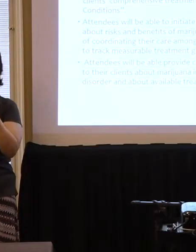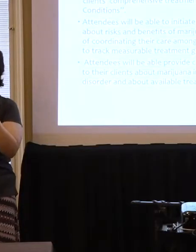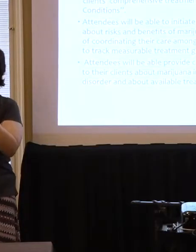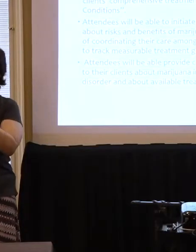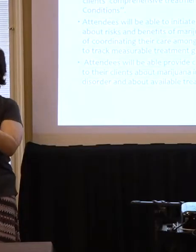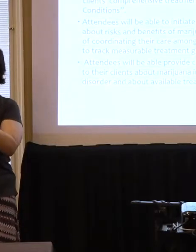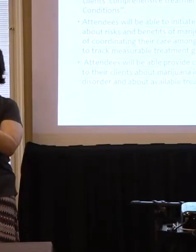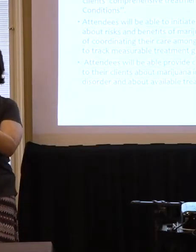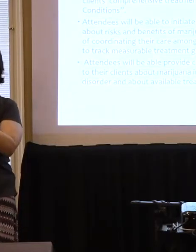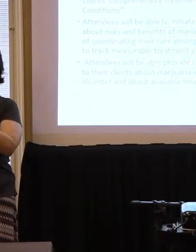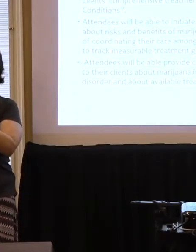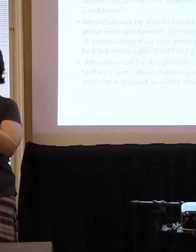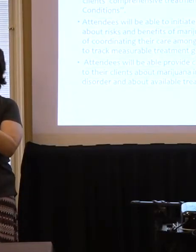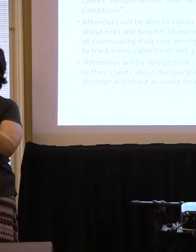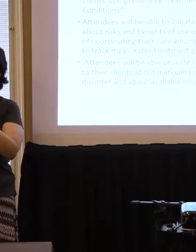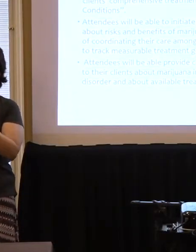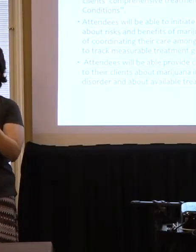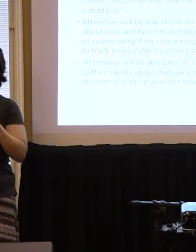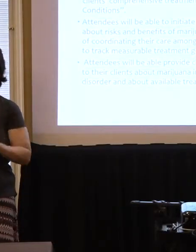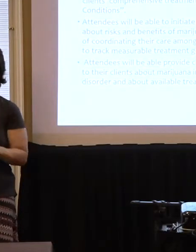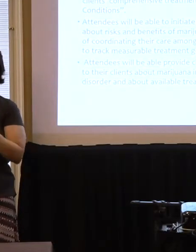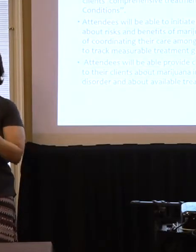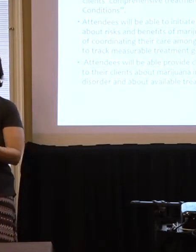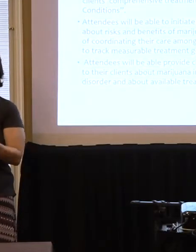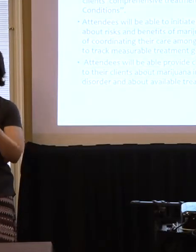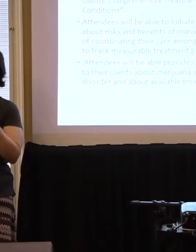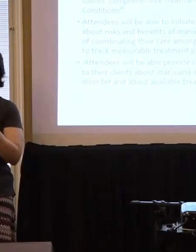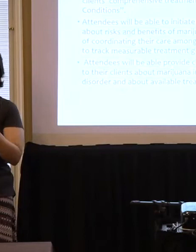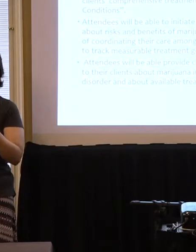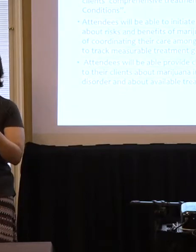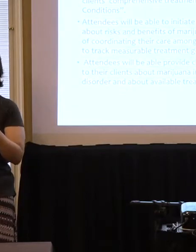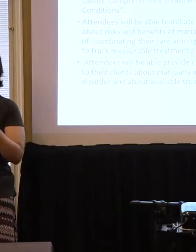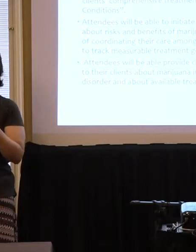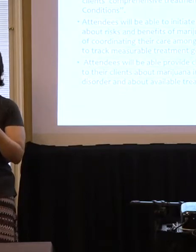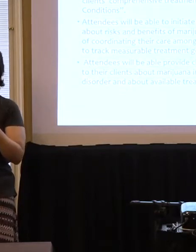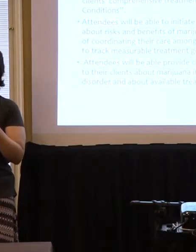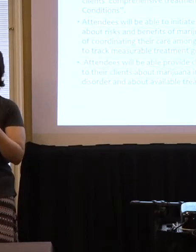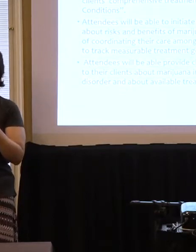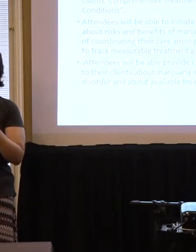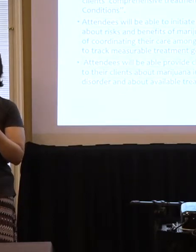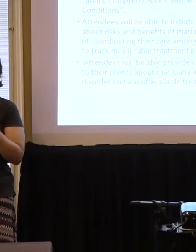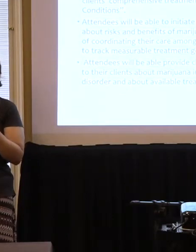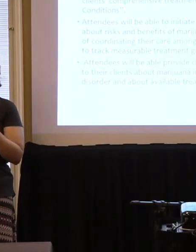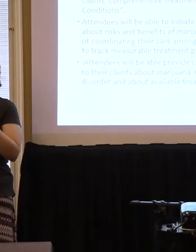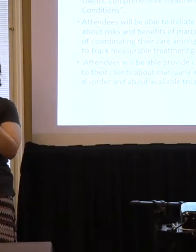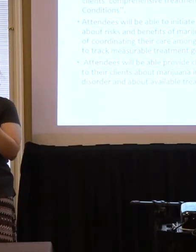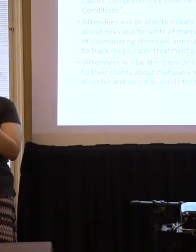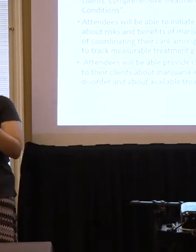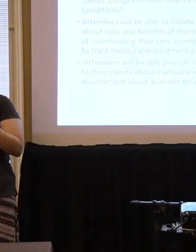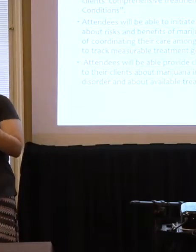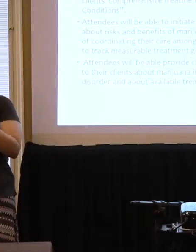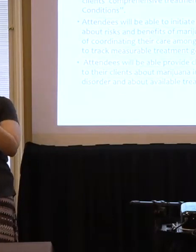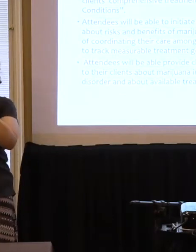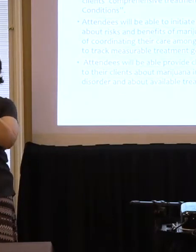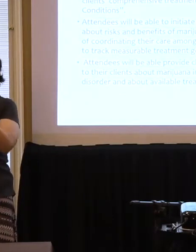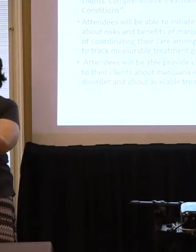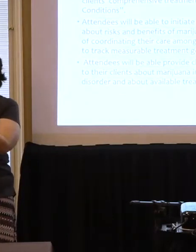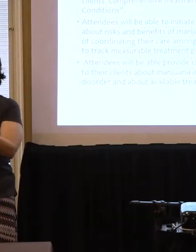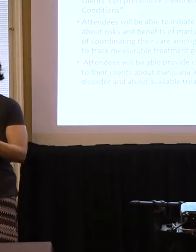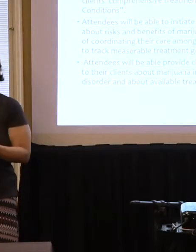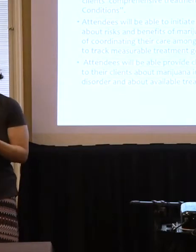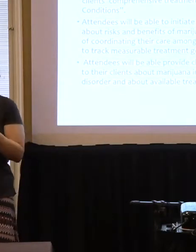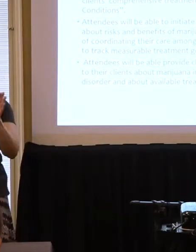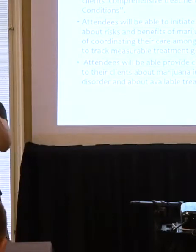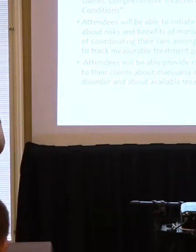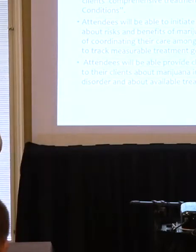how to give your clients information about marijuana intoxication, marijuana addiction, and available treatments.